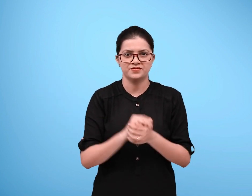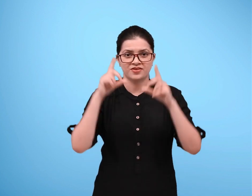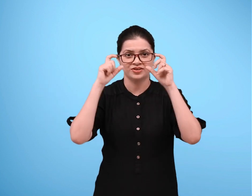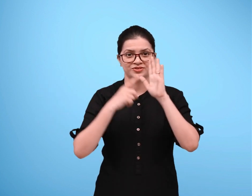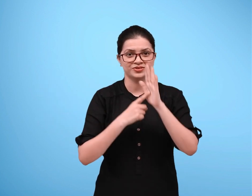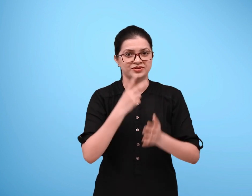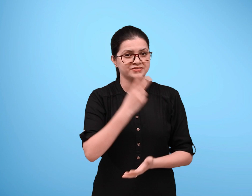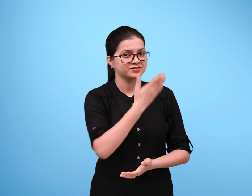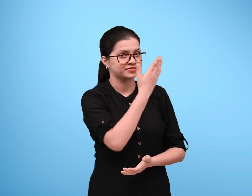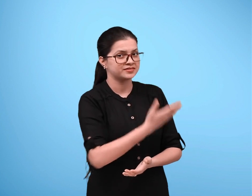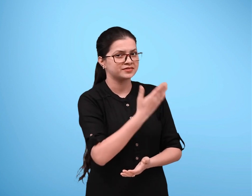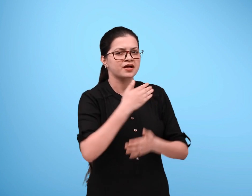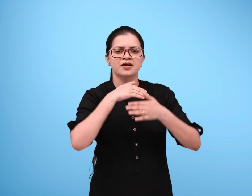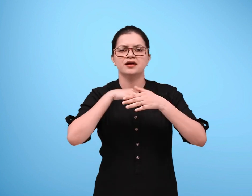Figure 10.14.